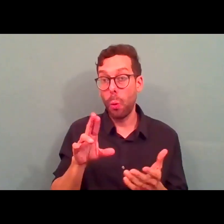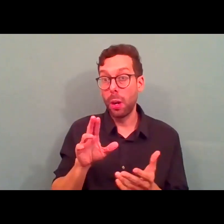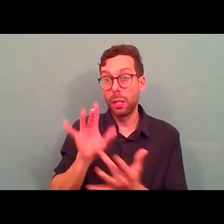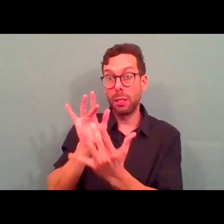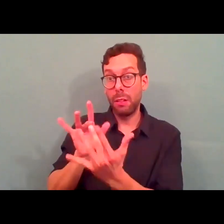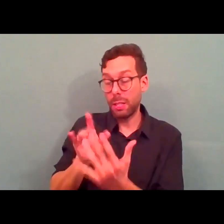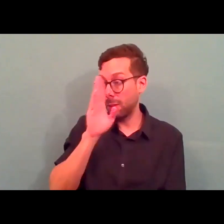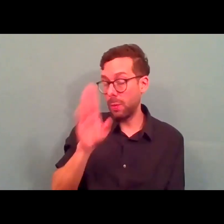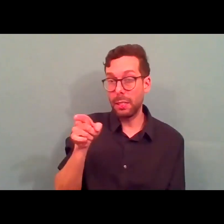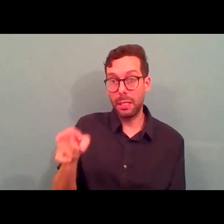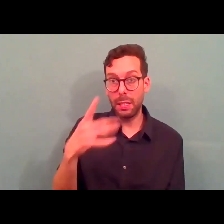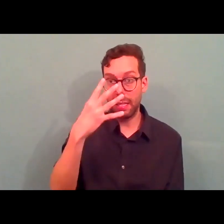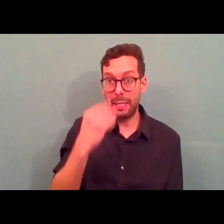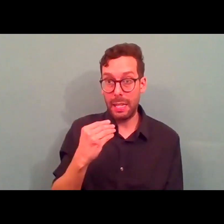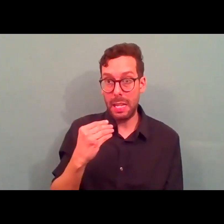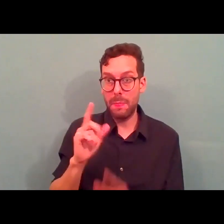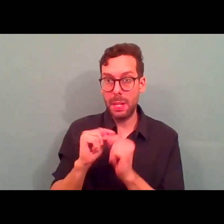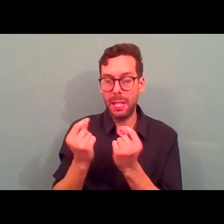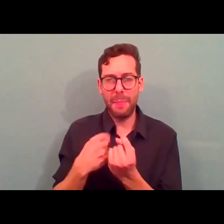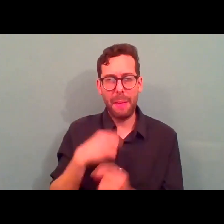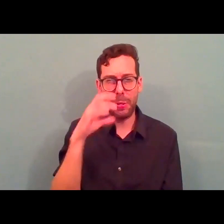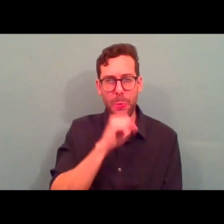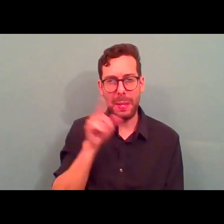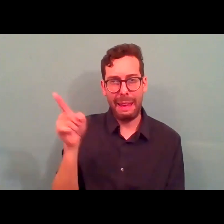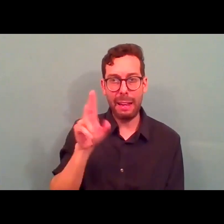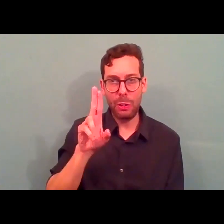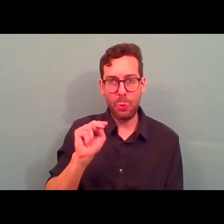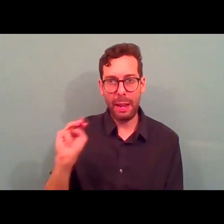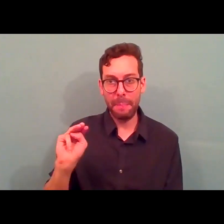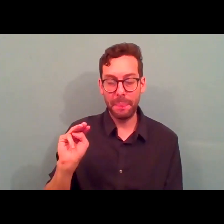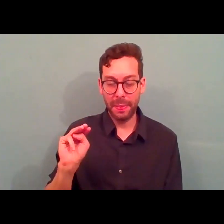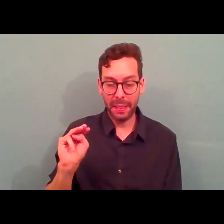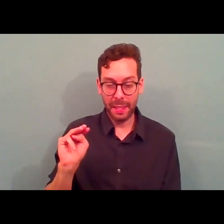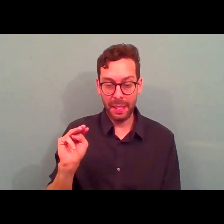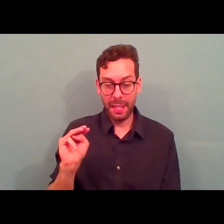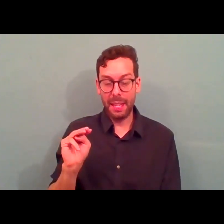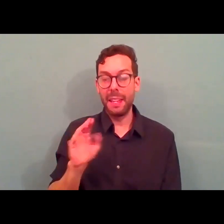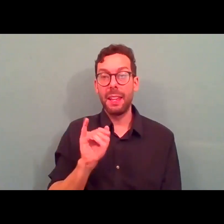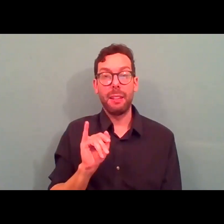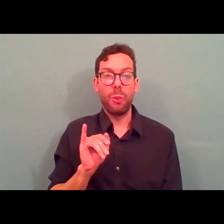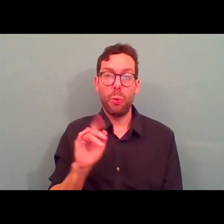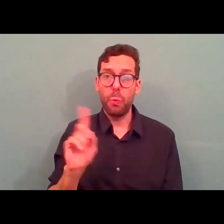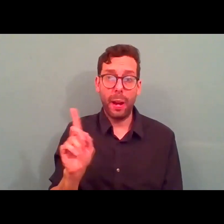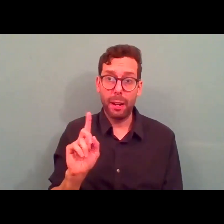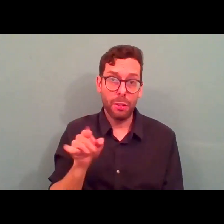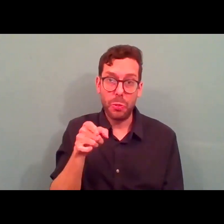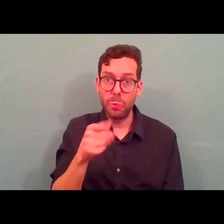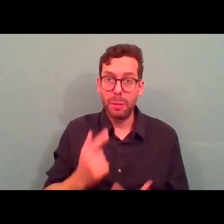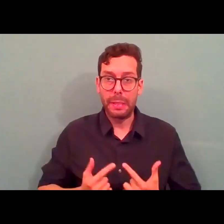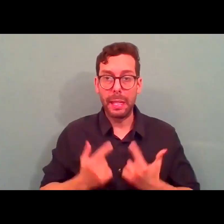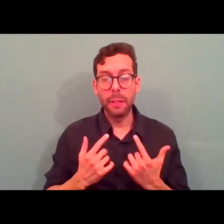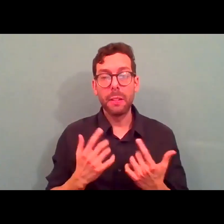team at UNM, I'm assuming is potentially where you are. If not, then definitely wherever you are.